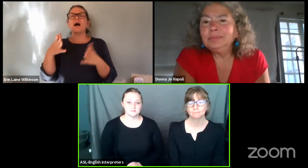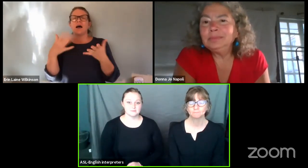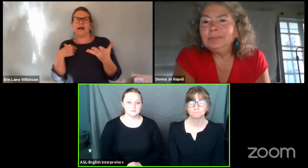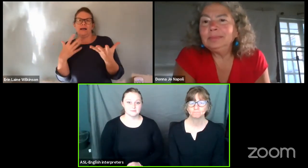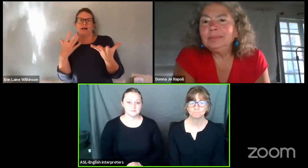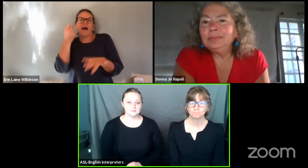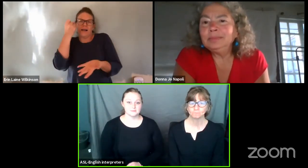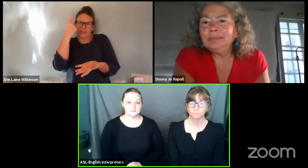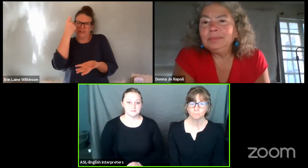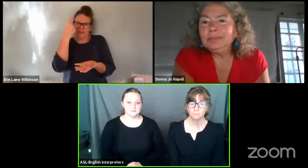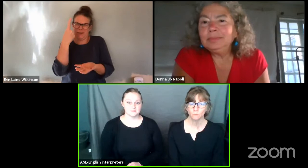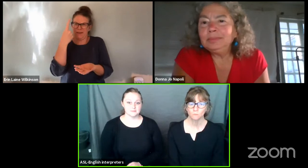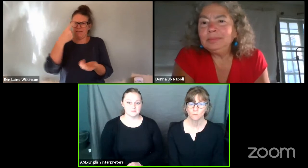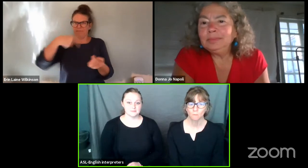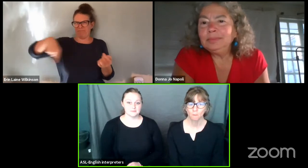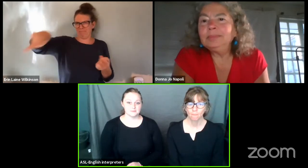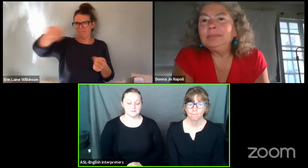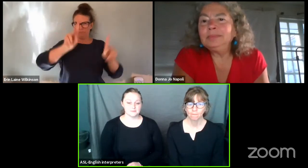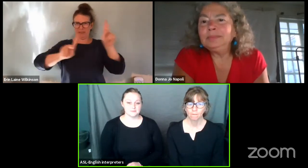theory.